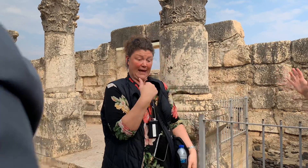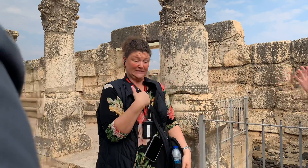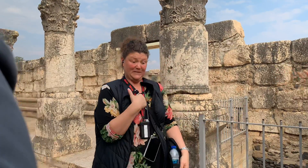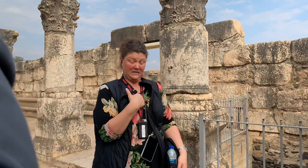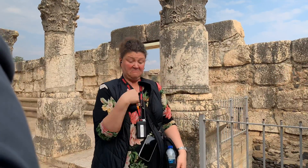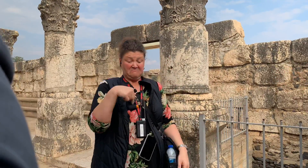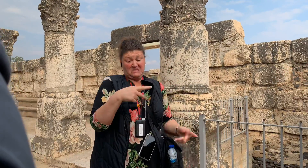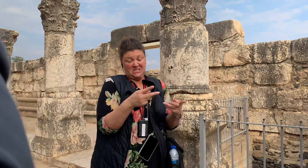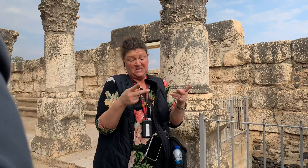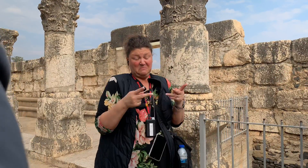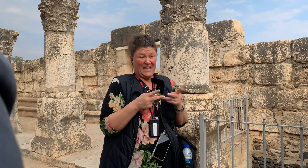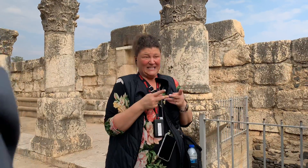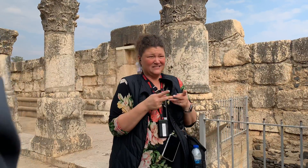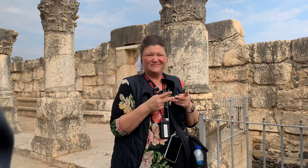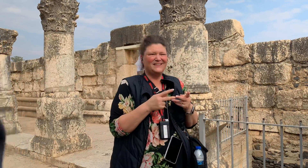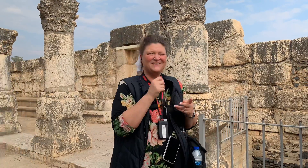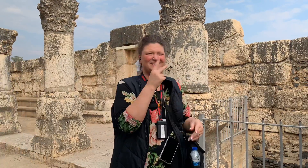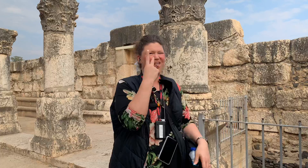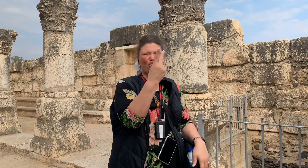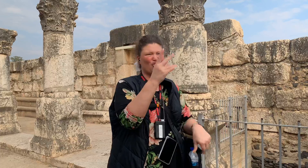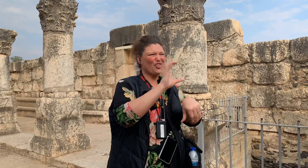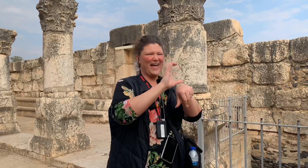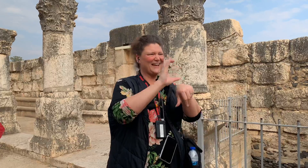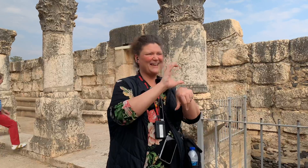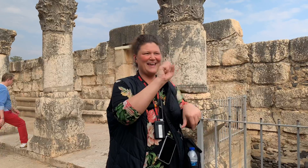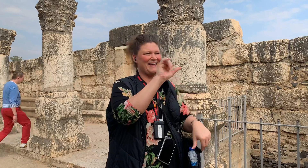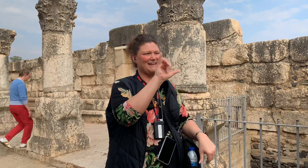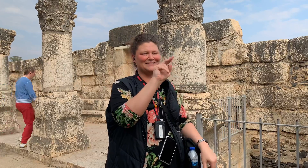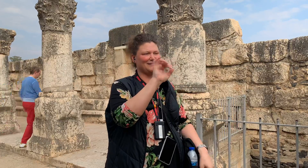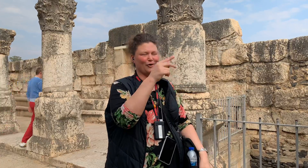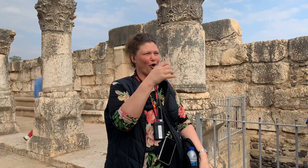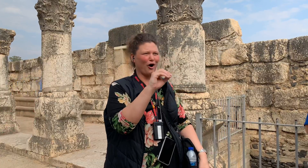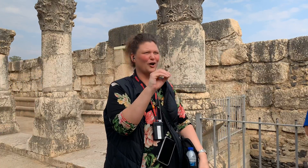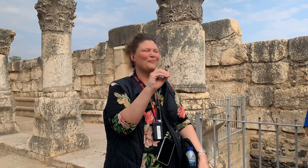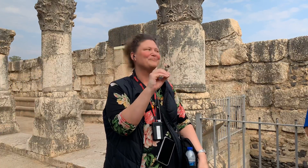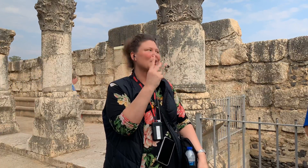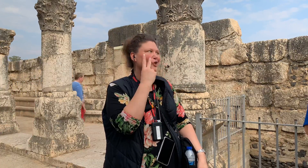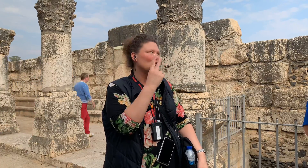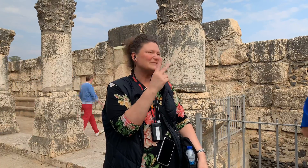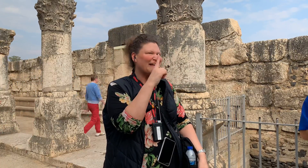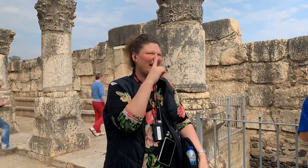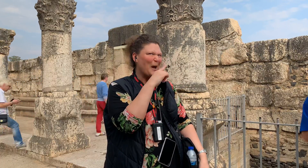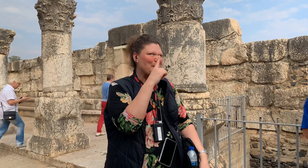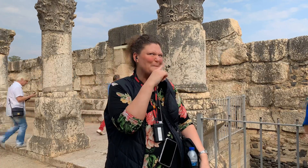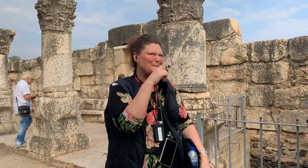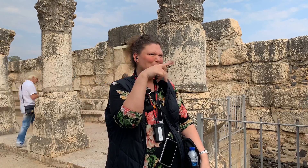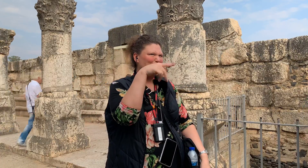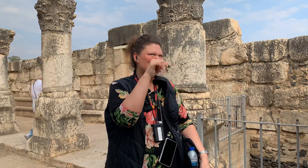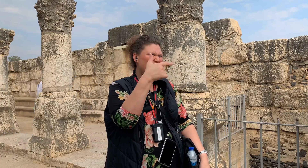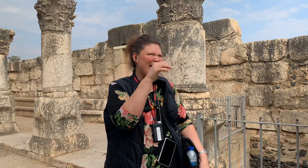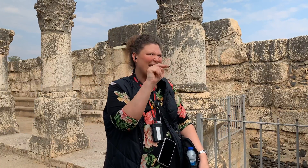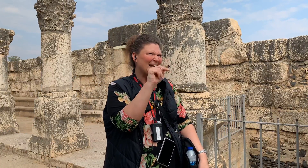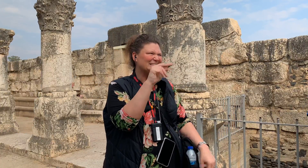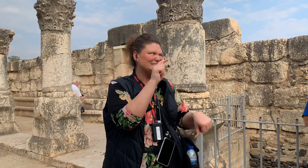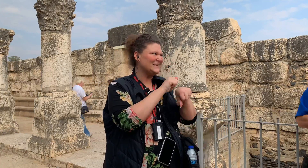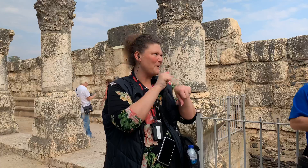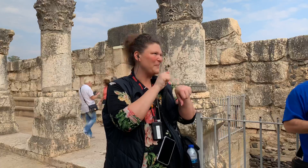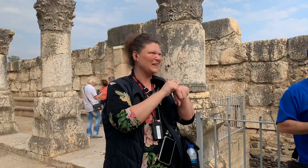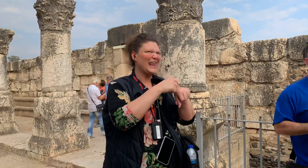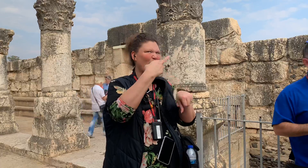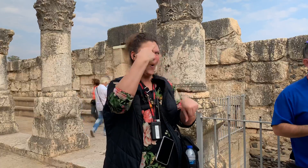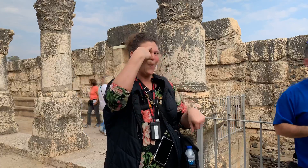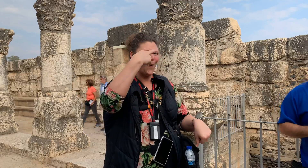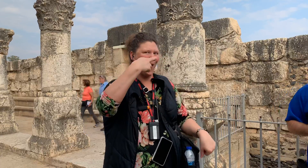this place doesn't look like a synagogue. It looks more like a pagan temple. It looks like